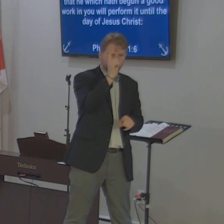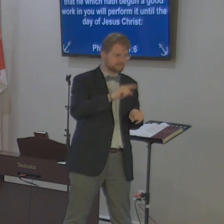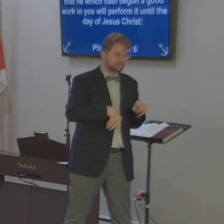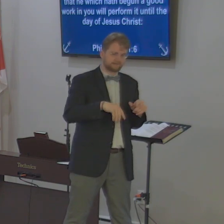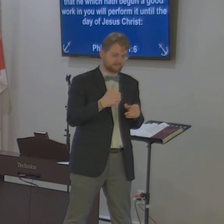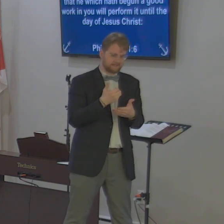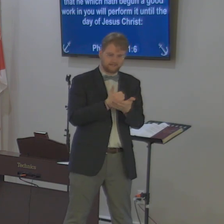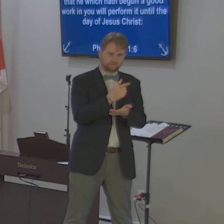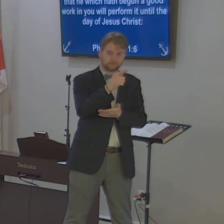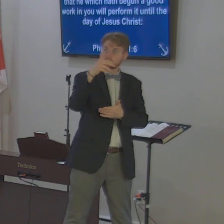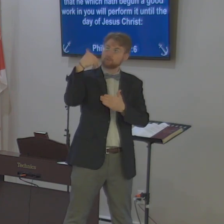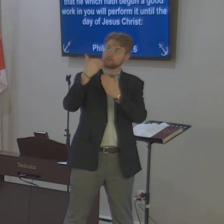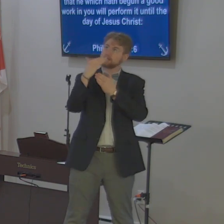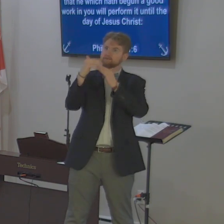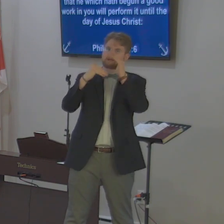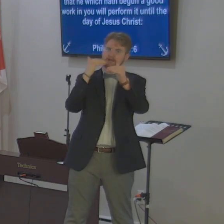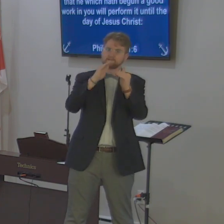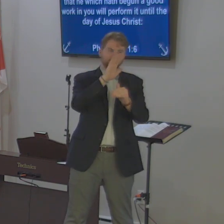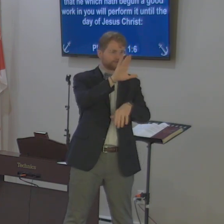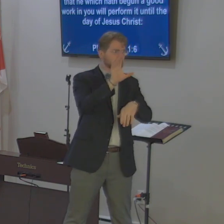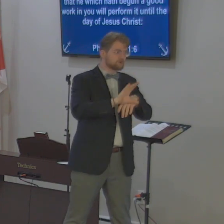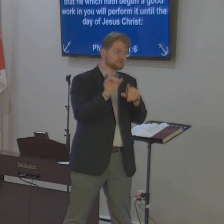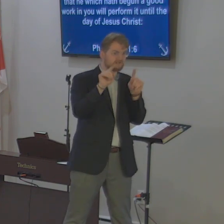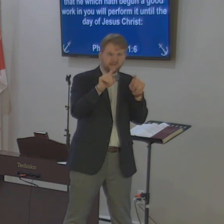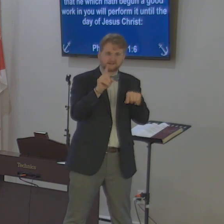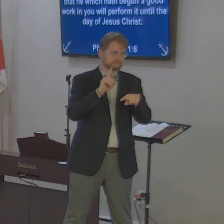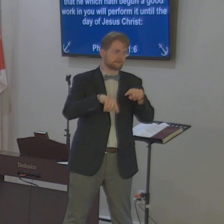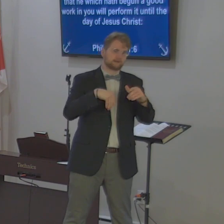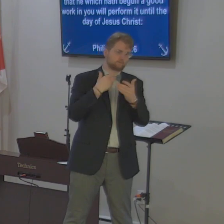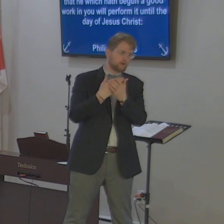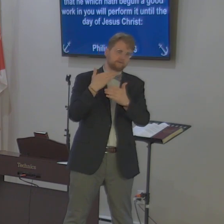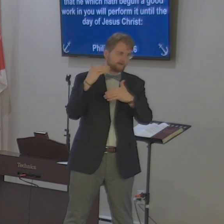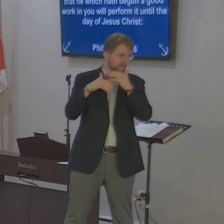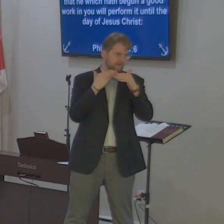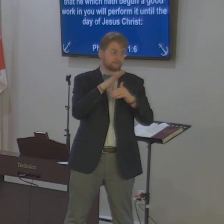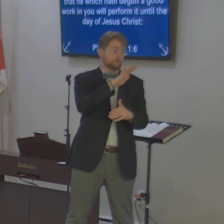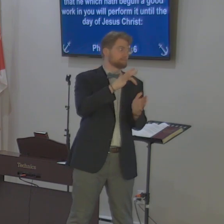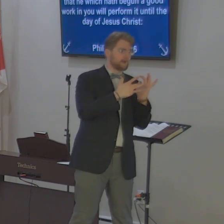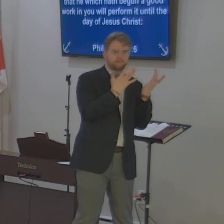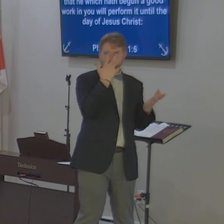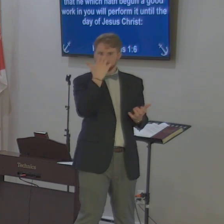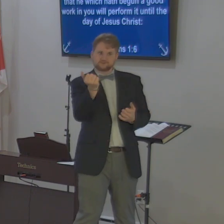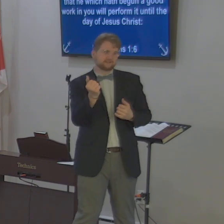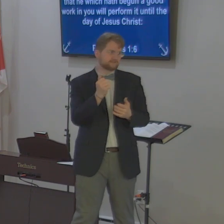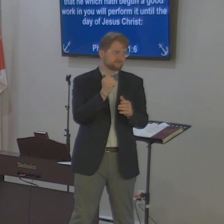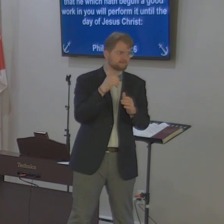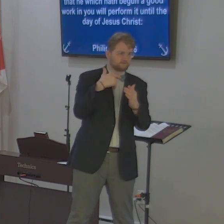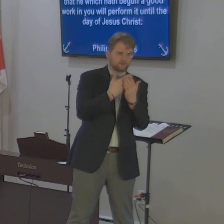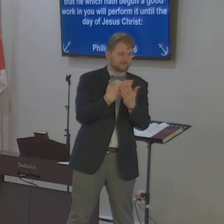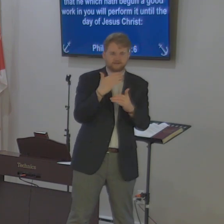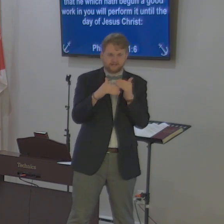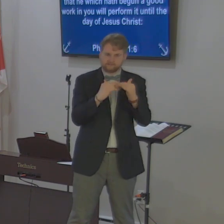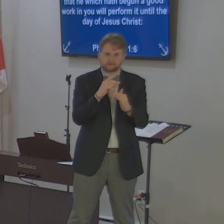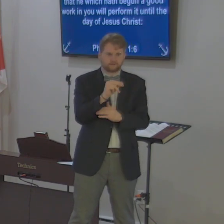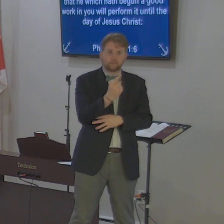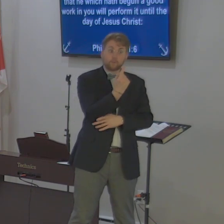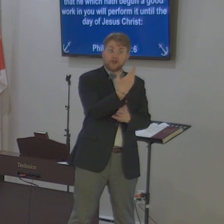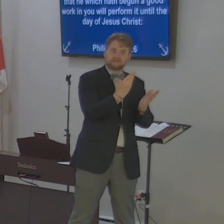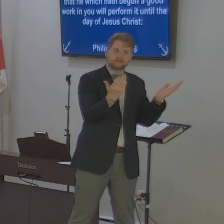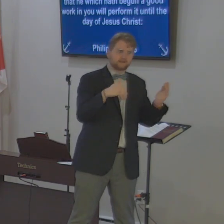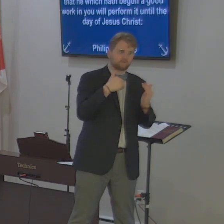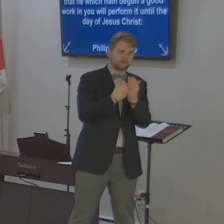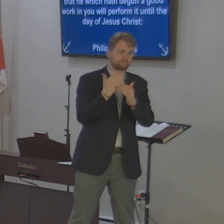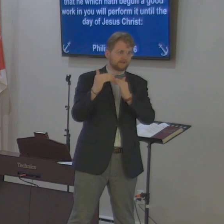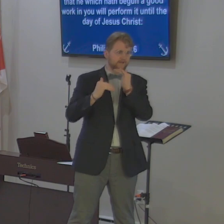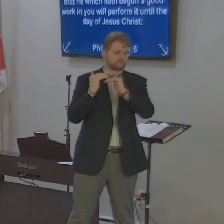good works can't get you to heaven. Your church attendance can't get you to heaven. Your Bible memorization cannot get you to heaven. There's only one thing that can get you to heaven, and Jesus